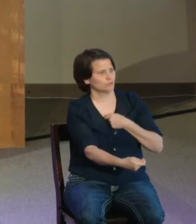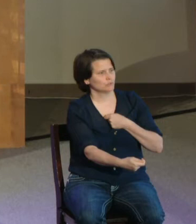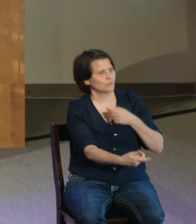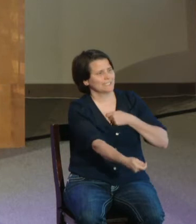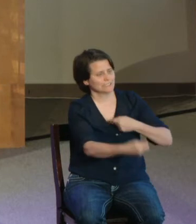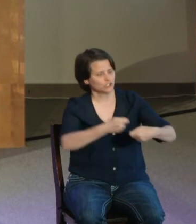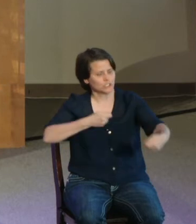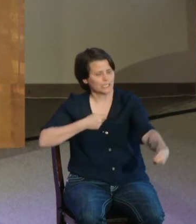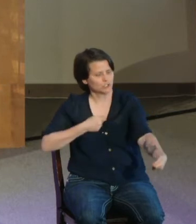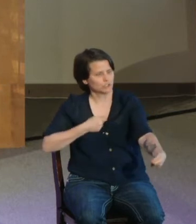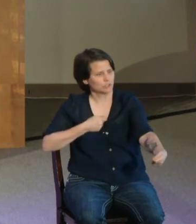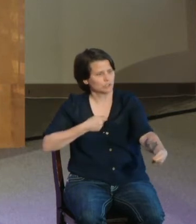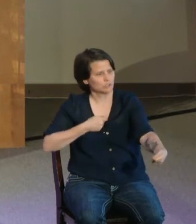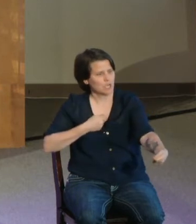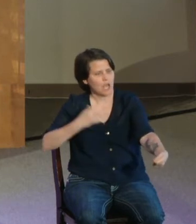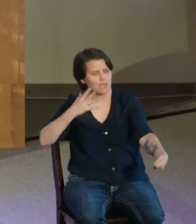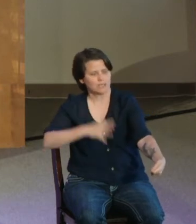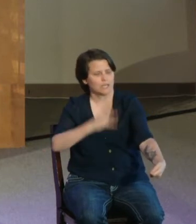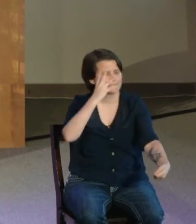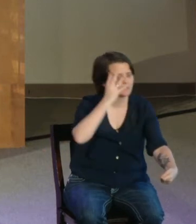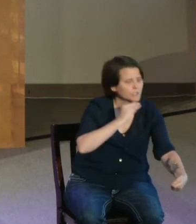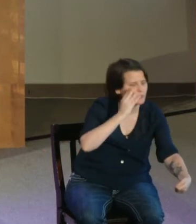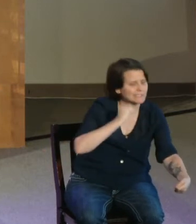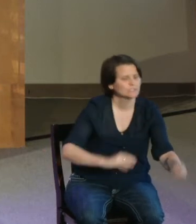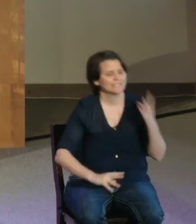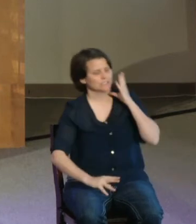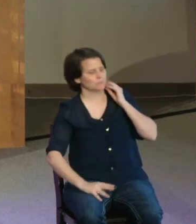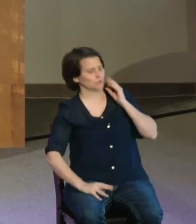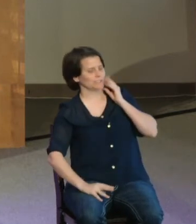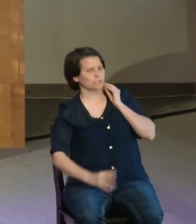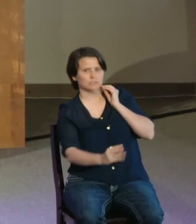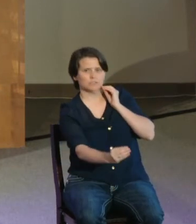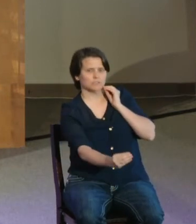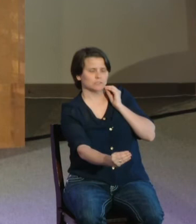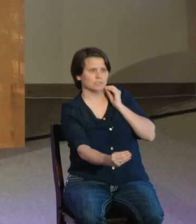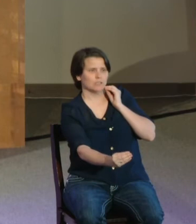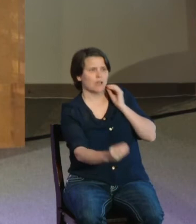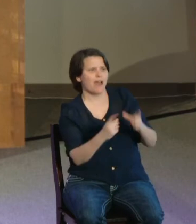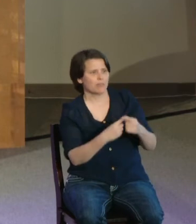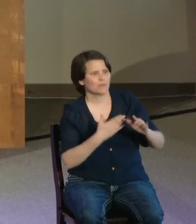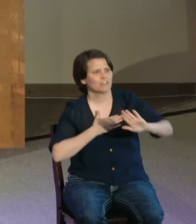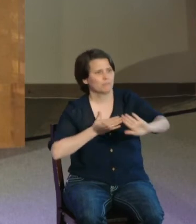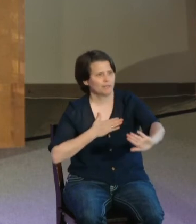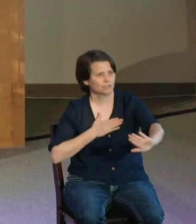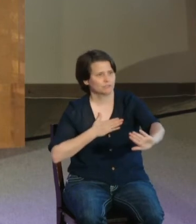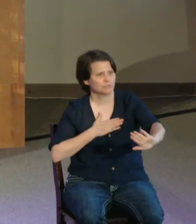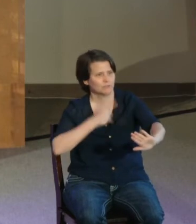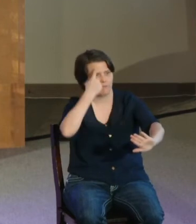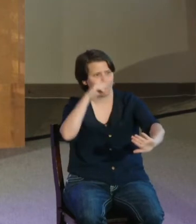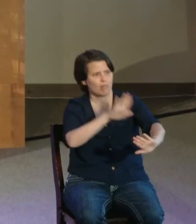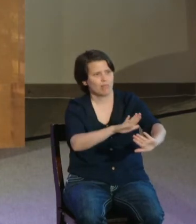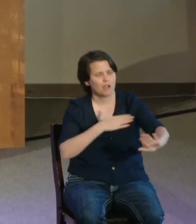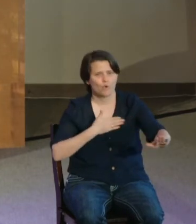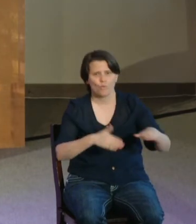their experiences, and we hold compassion for their walk. And here's the thing, being compassionate doesn't mean we agree with